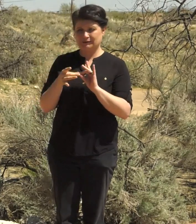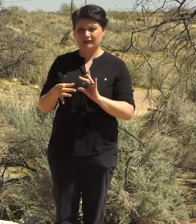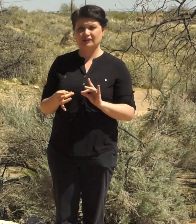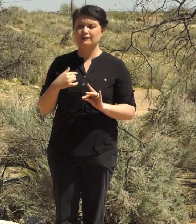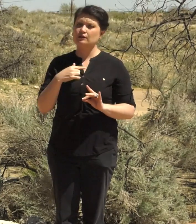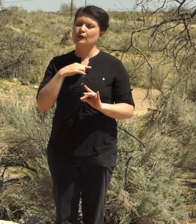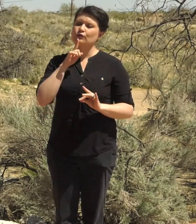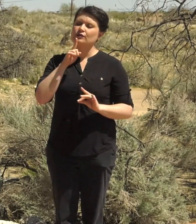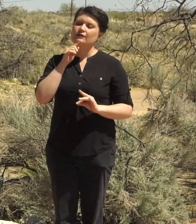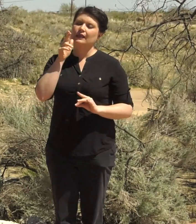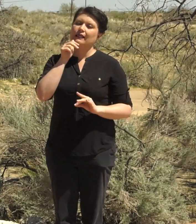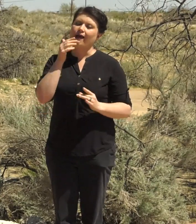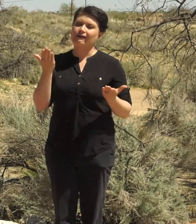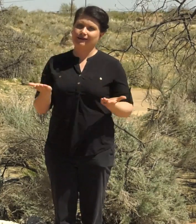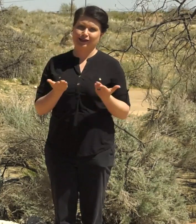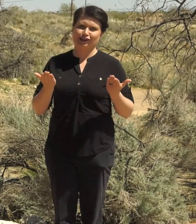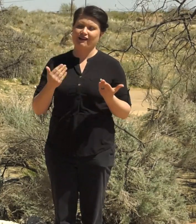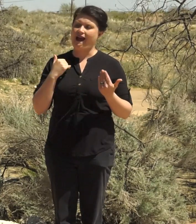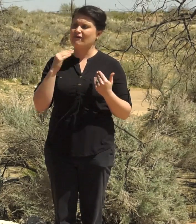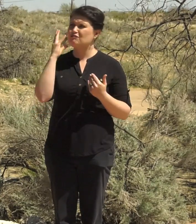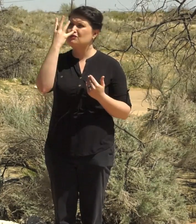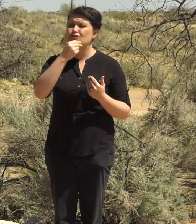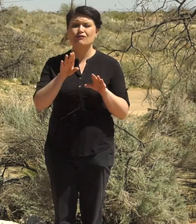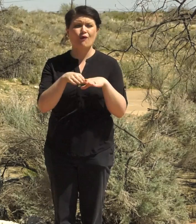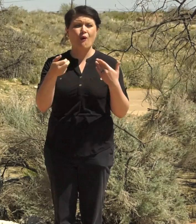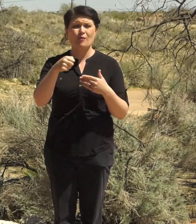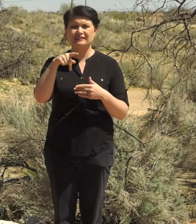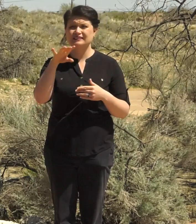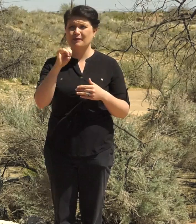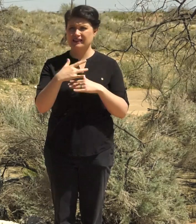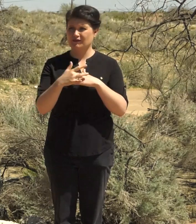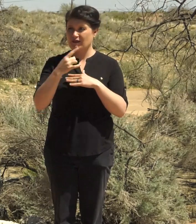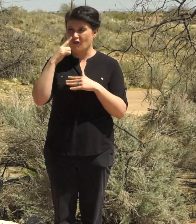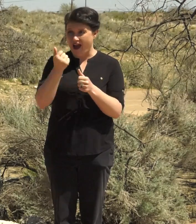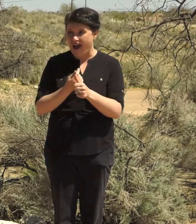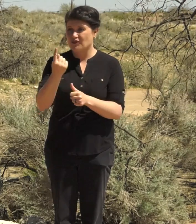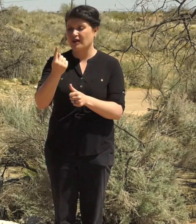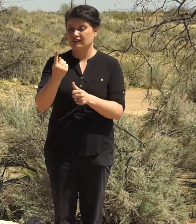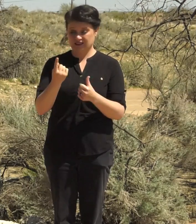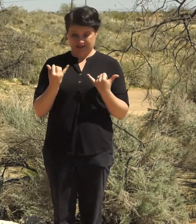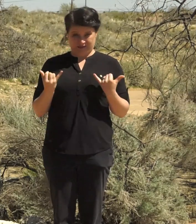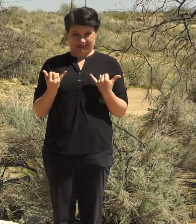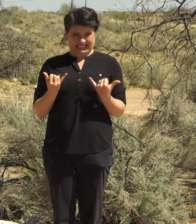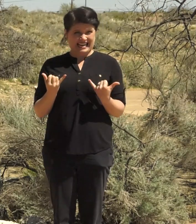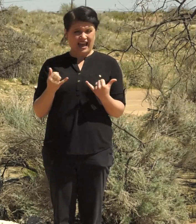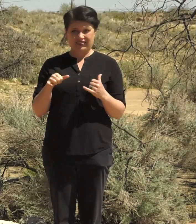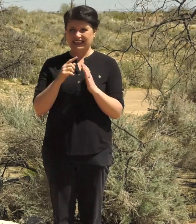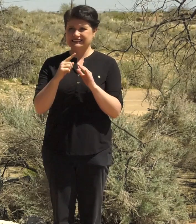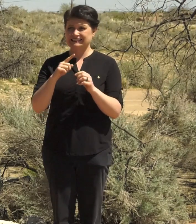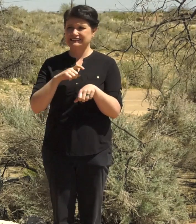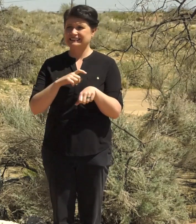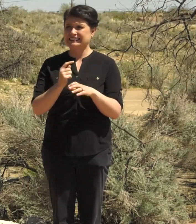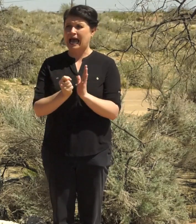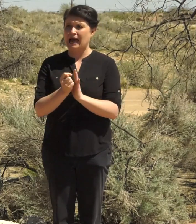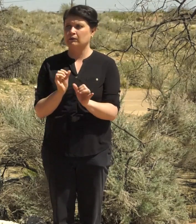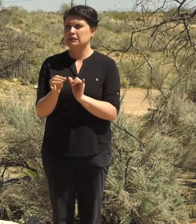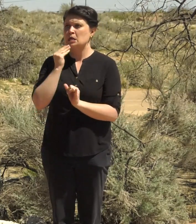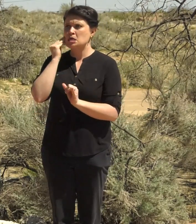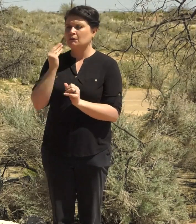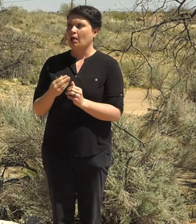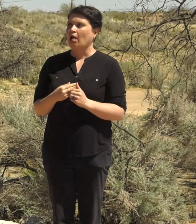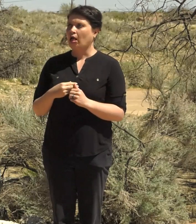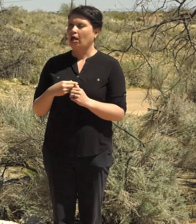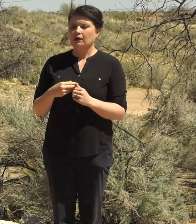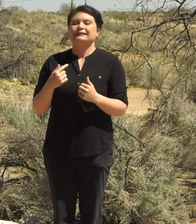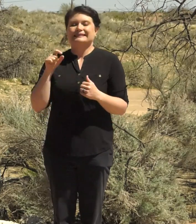fortunate to have these beautiful open spaces for all of us, especially at this time when we really need to get outside.